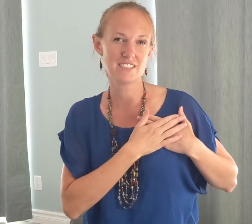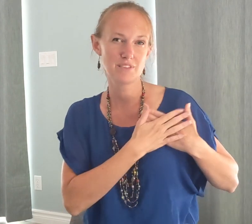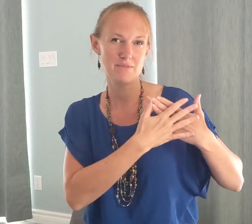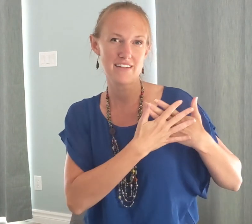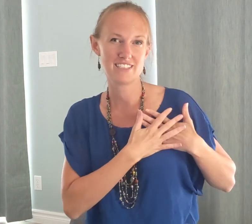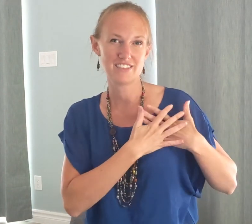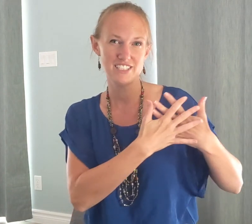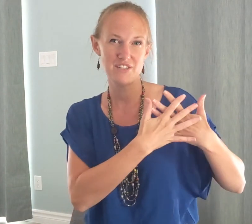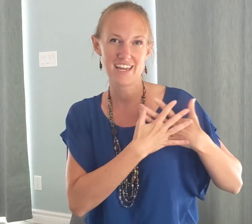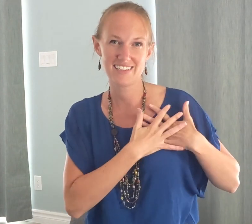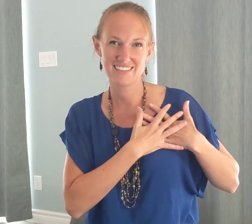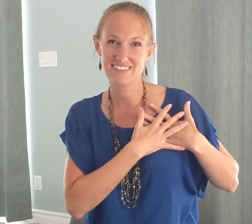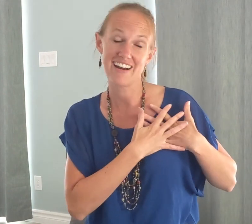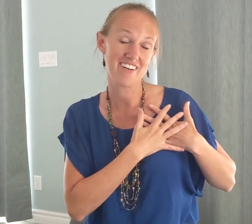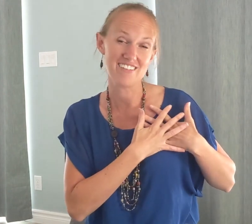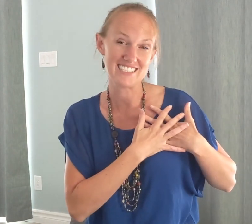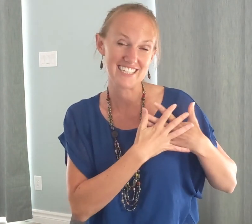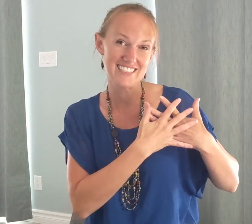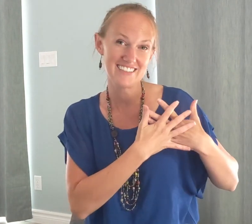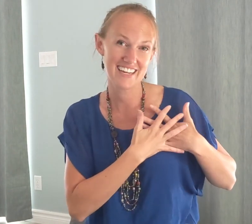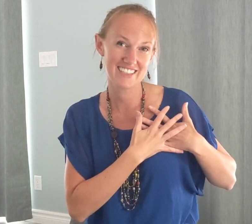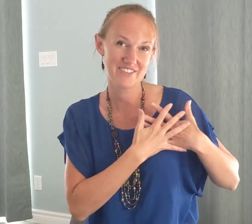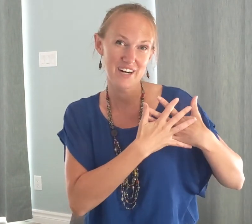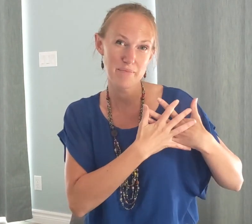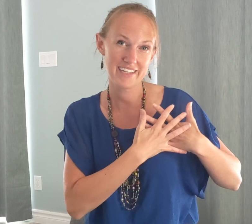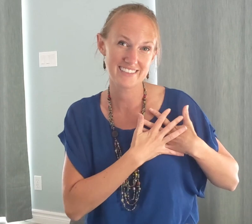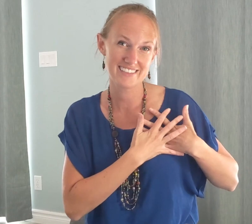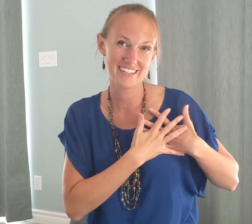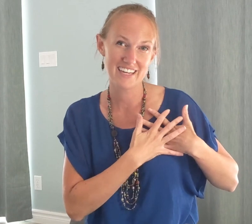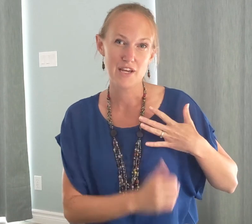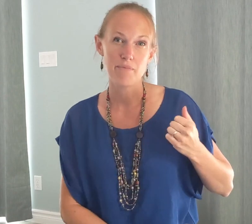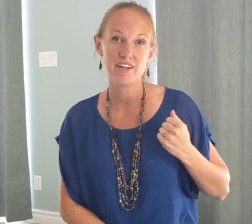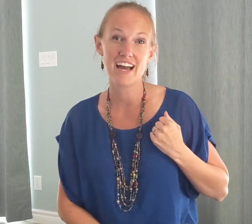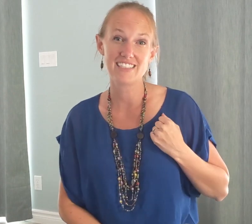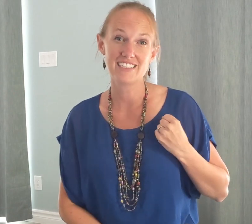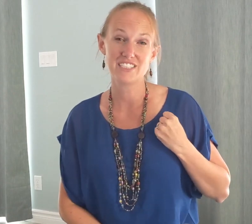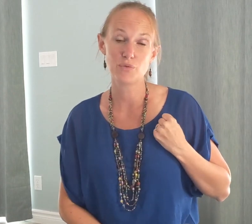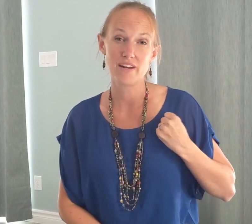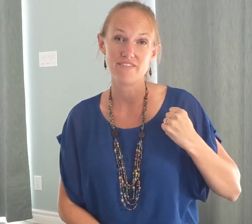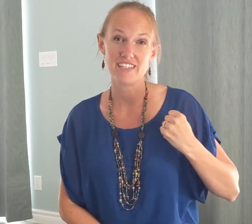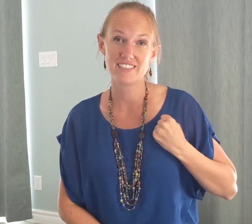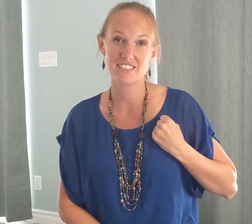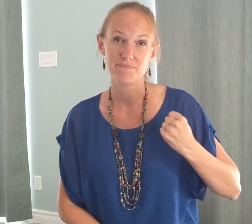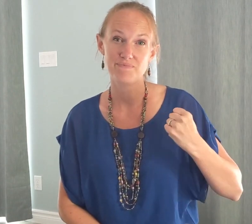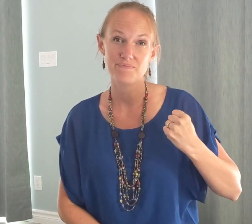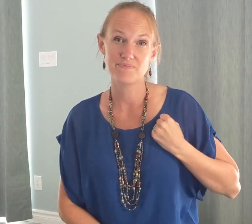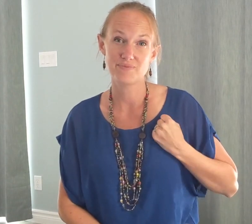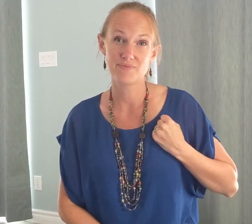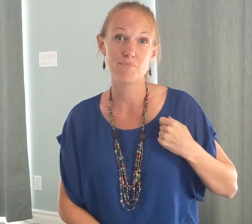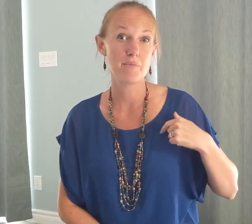sometimes have to use 2 hands, or I've always done 2 hands for heartbeat, but you're actually just 1 fist. But make